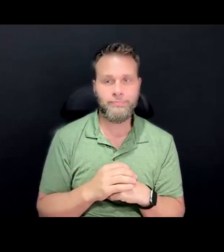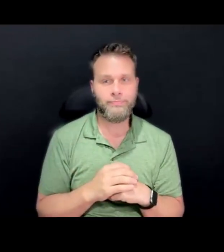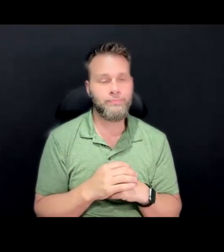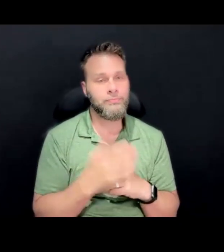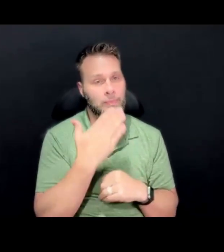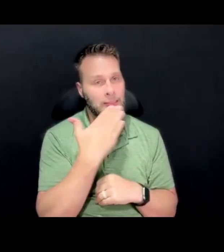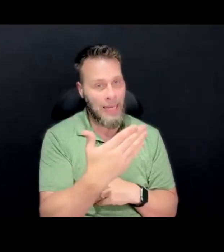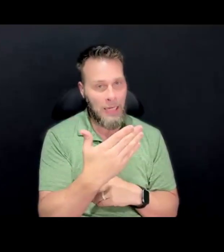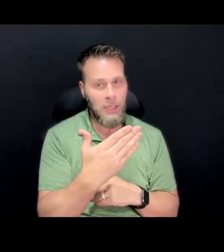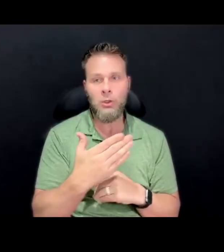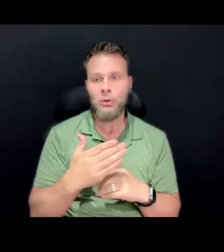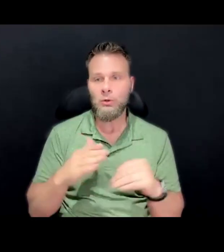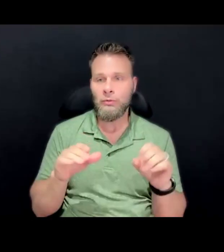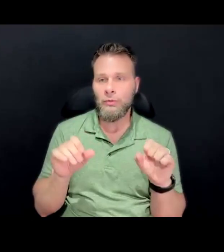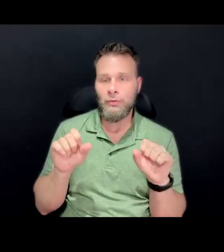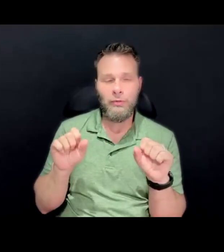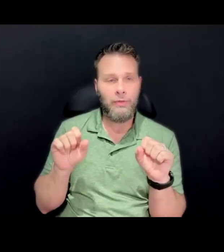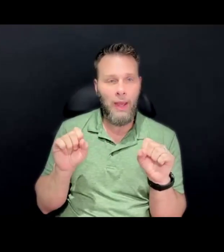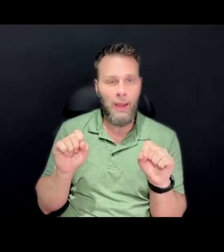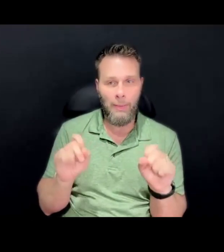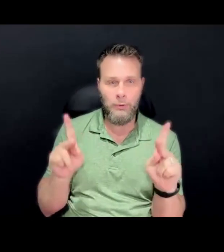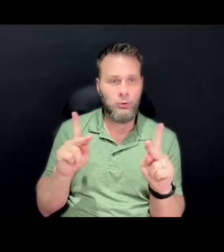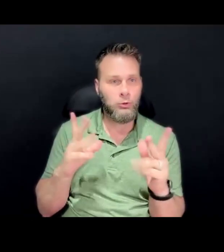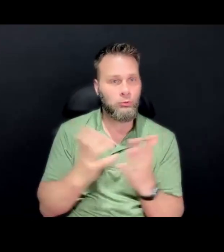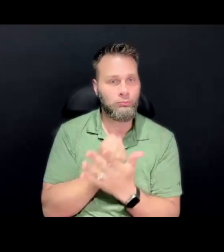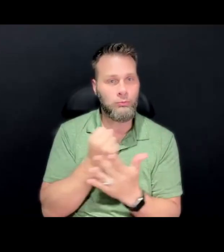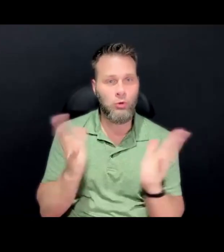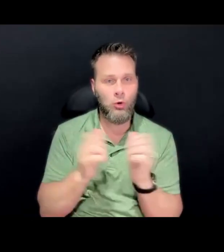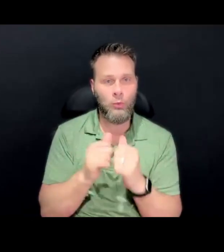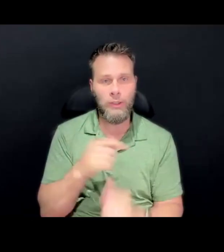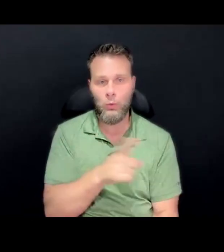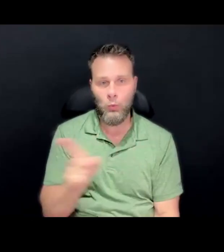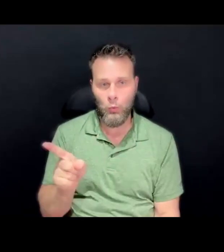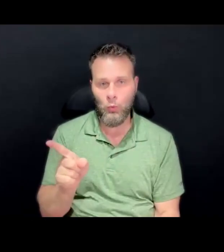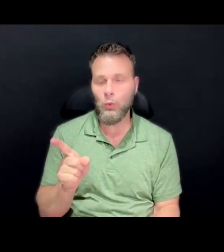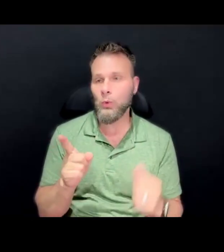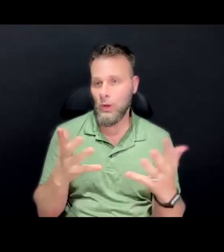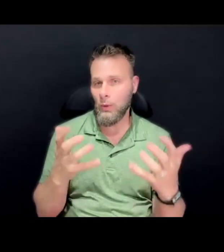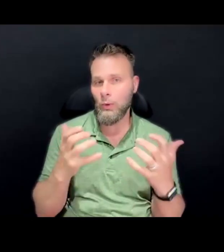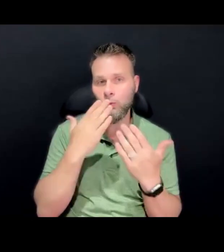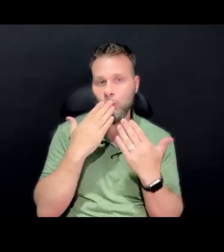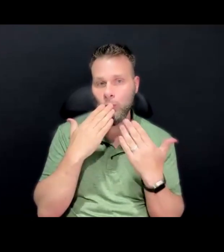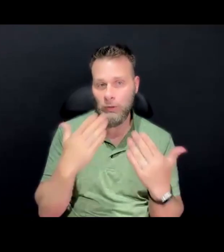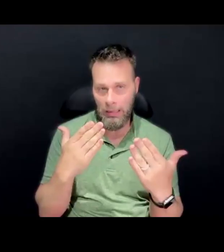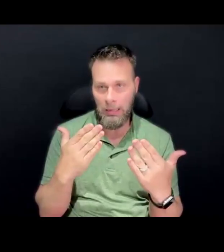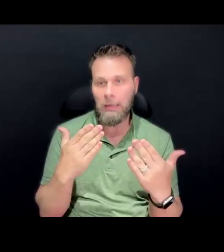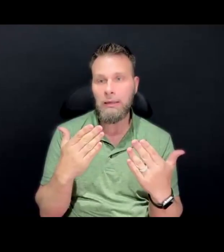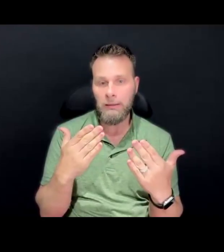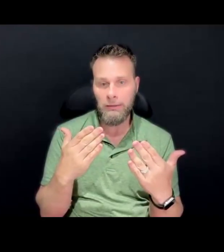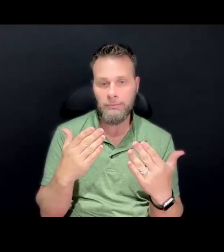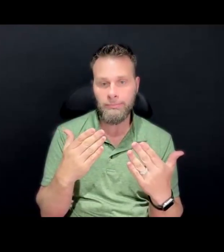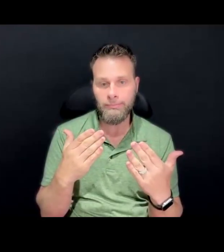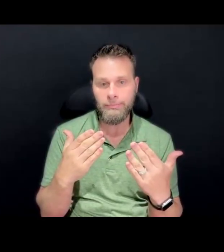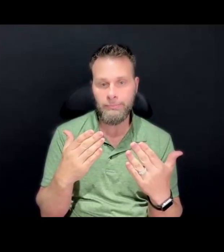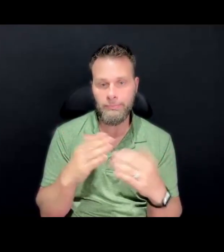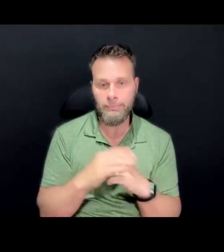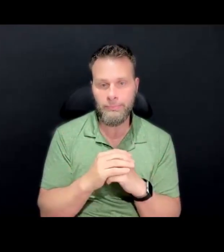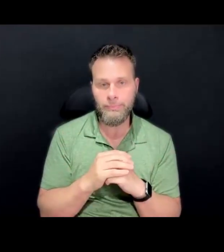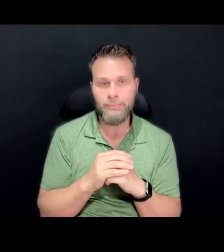Thank you for the opportunity to talk to you guys, and I want to thank you, our mayor,